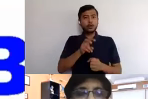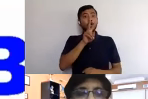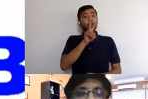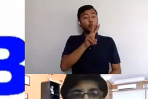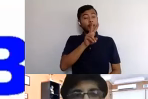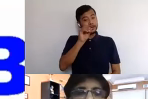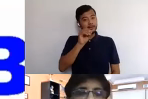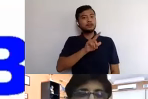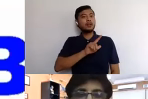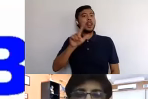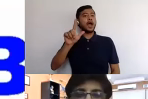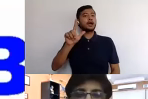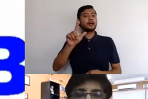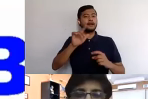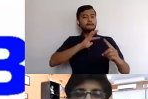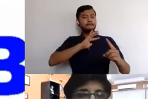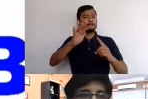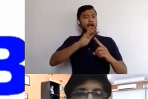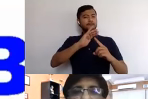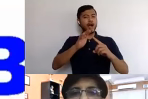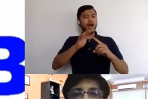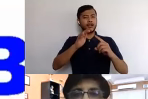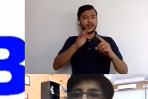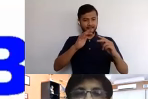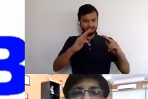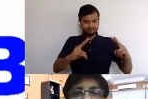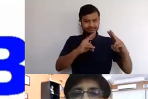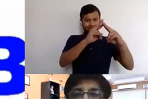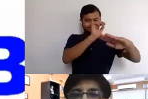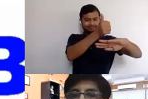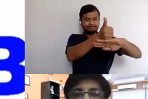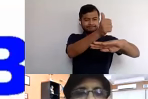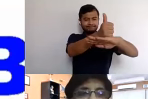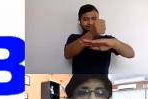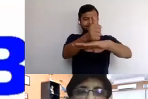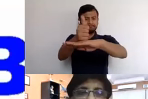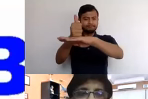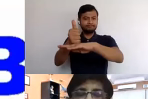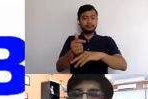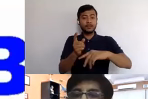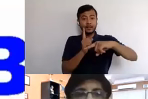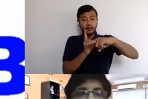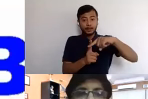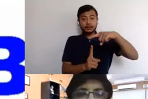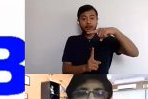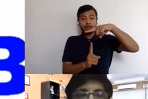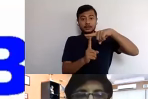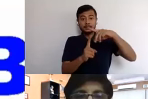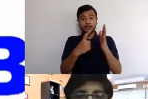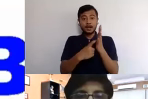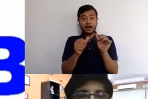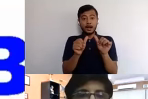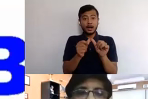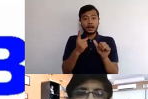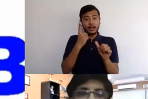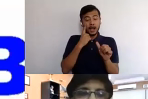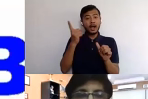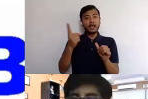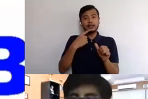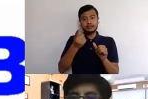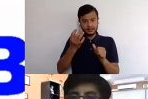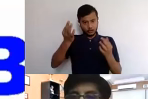the same time, there was a TRAI recommendations on the public Wi-Fi networks to promote the open public Wi